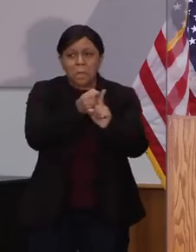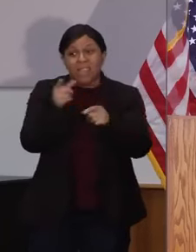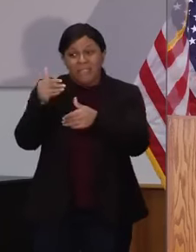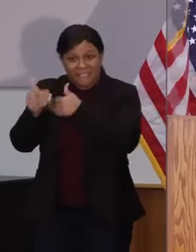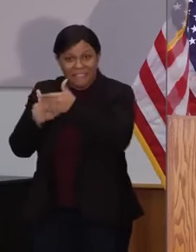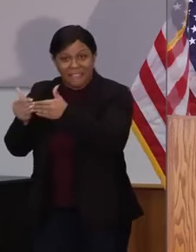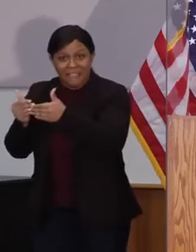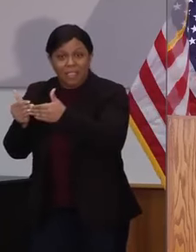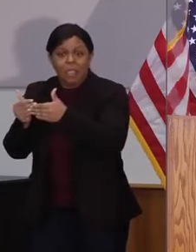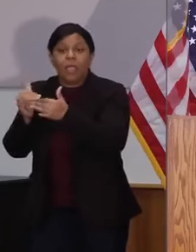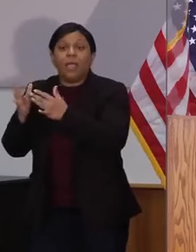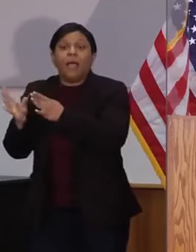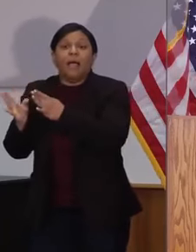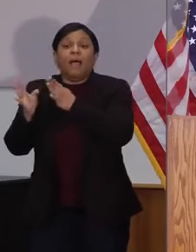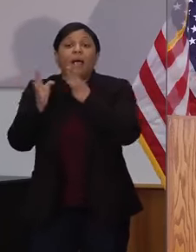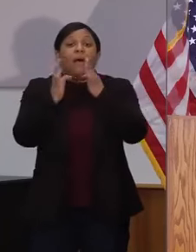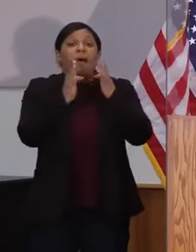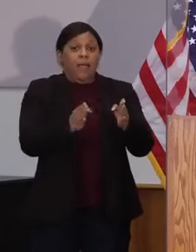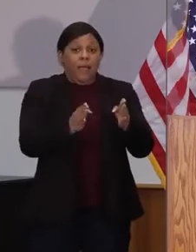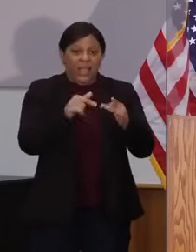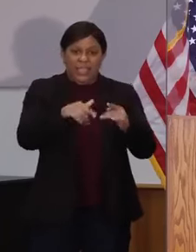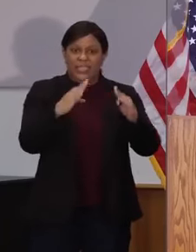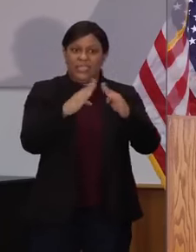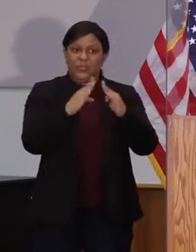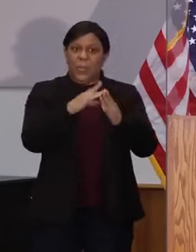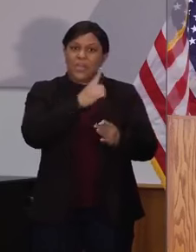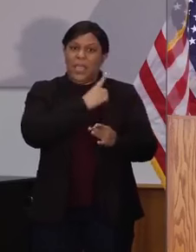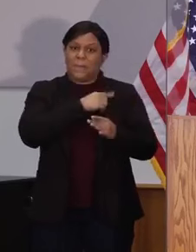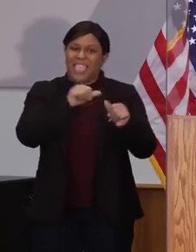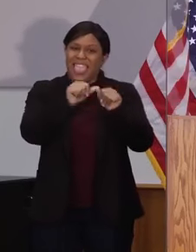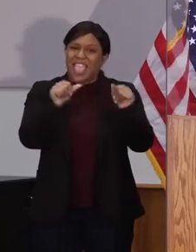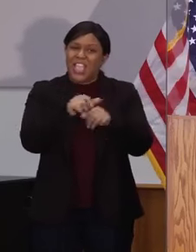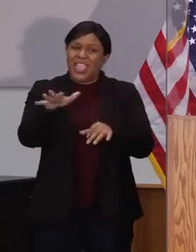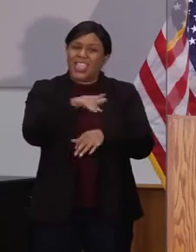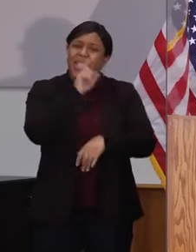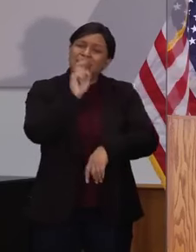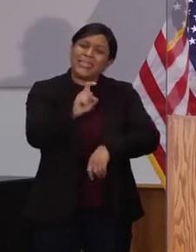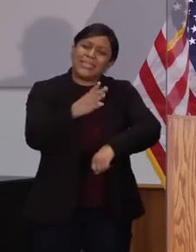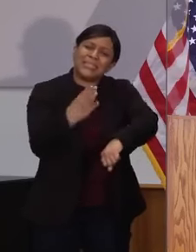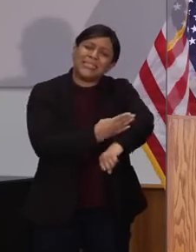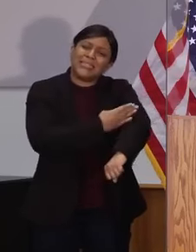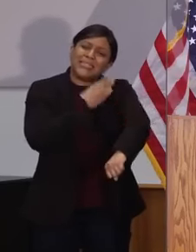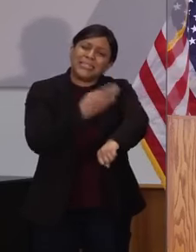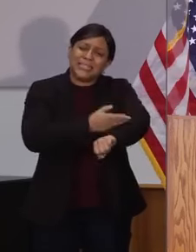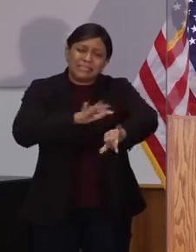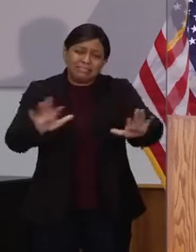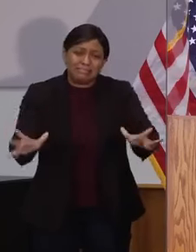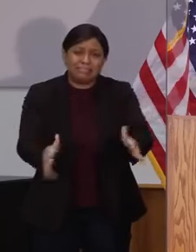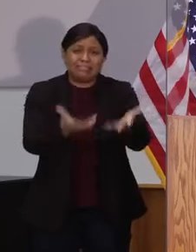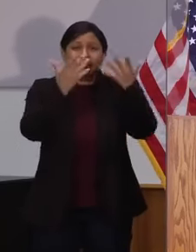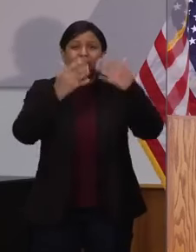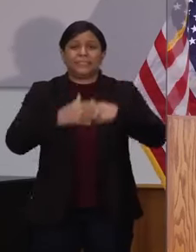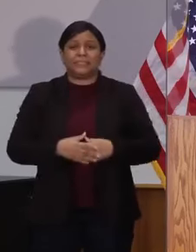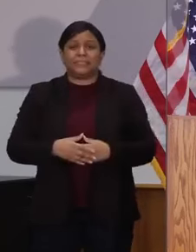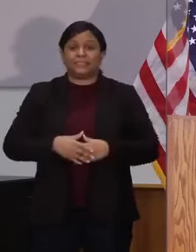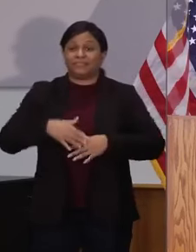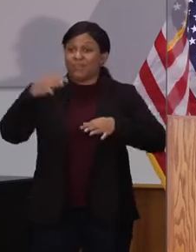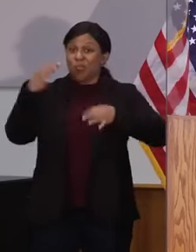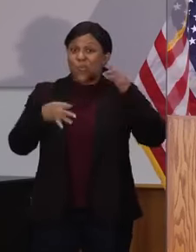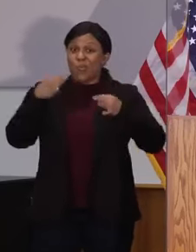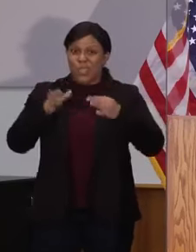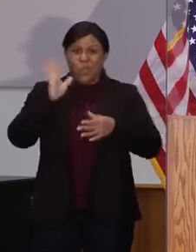of especially the downtown areas is going to be critical. And just to be candid, justice will be served in our courts as it should be. This is an opportunity